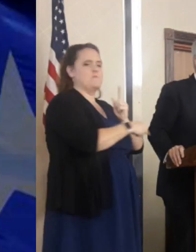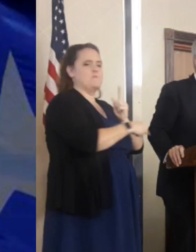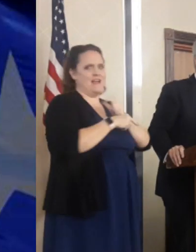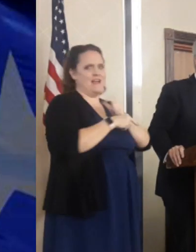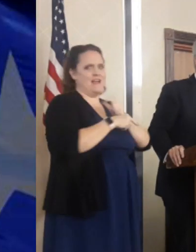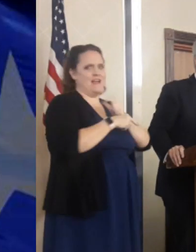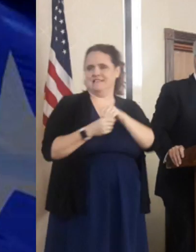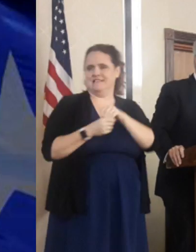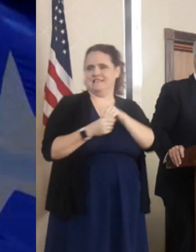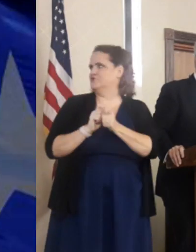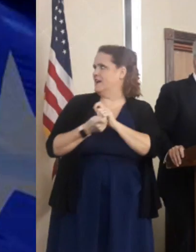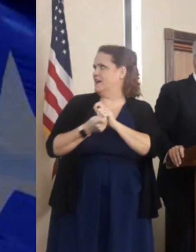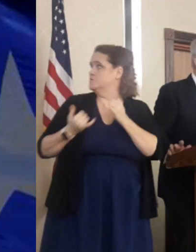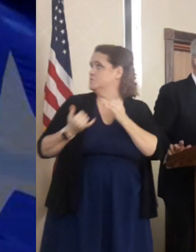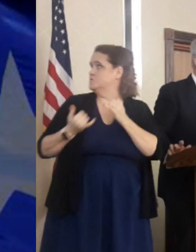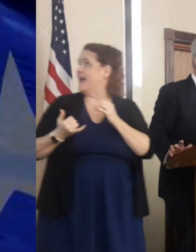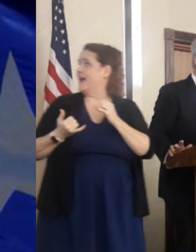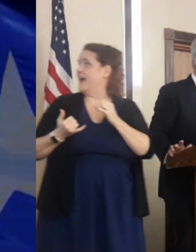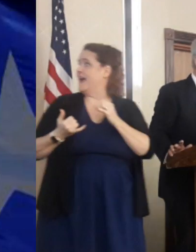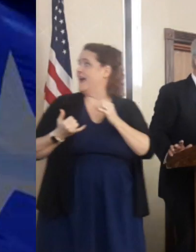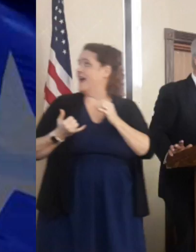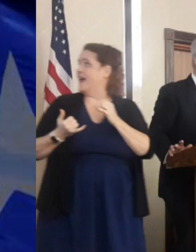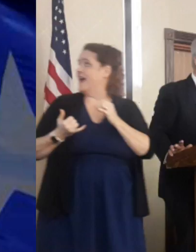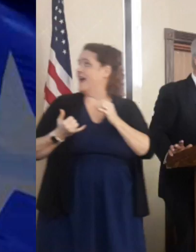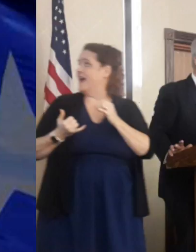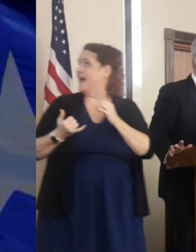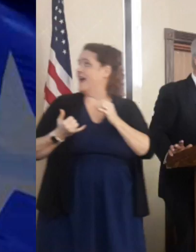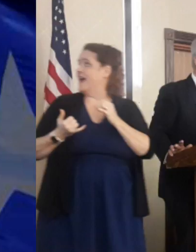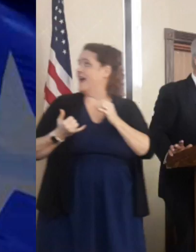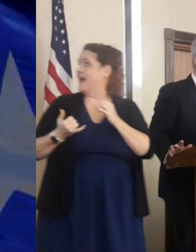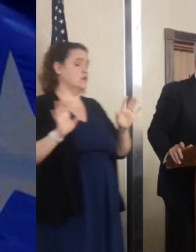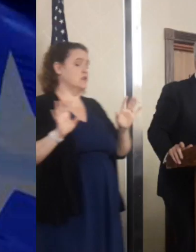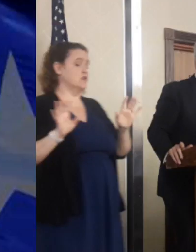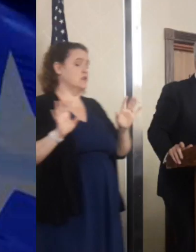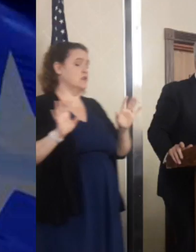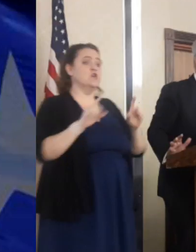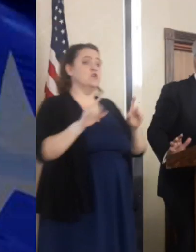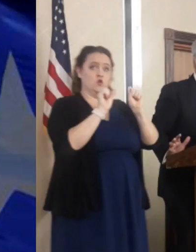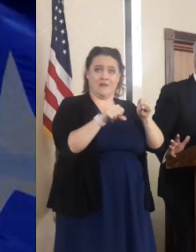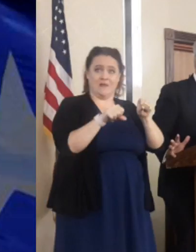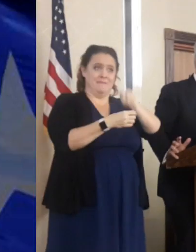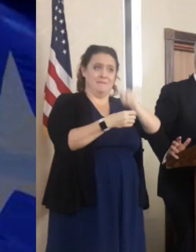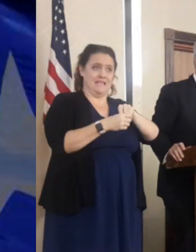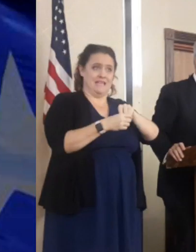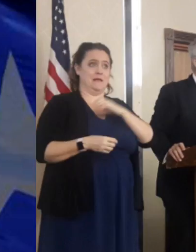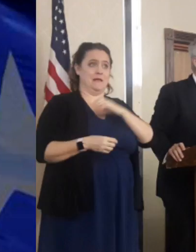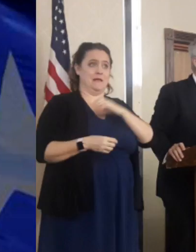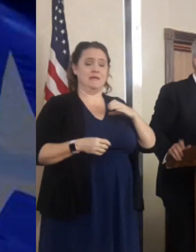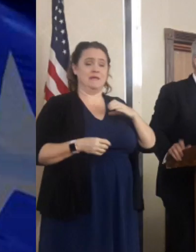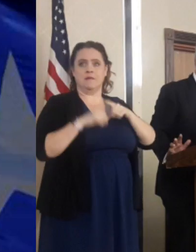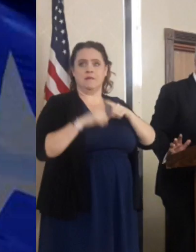Actually, to be clear, the way the rule is written, you can be on the committee, you just can't vote on the committee. I want to vote.